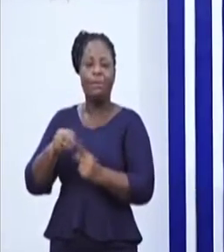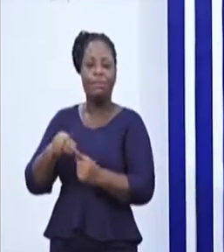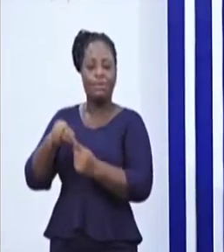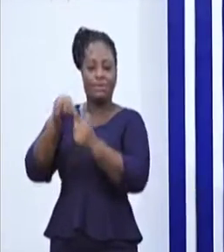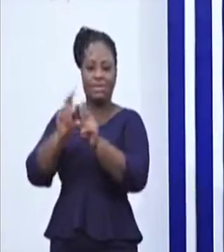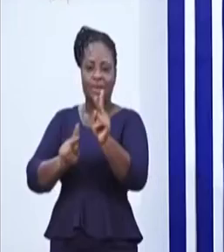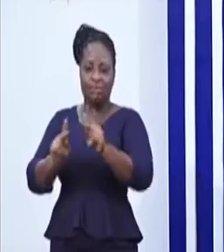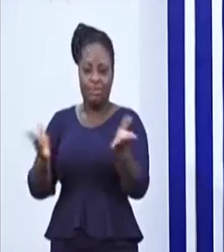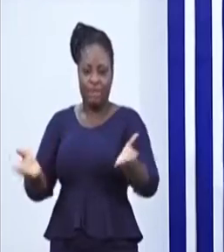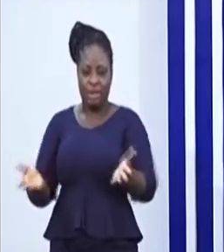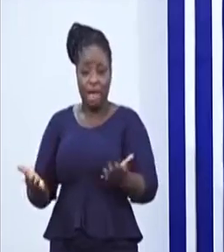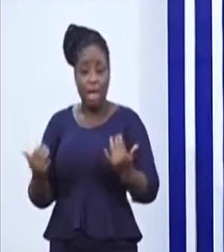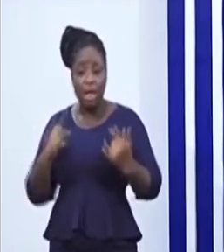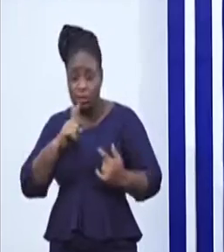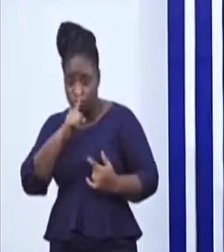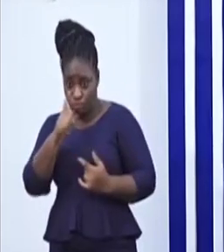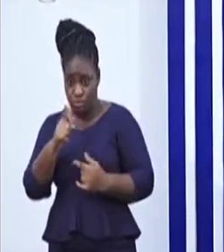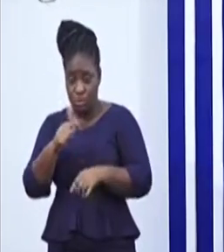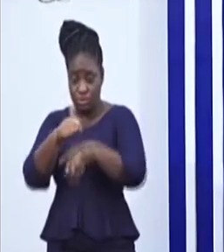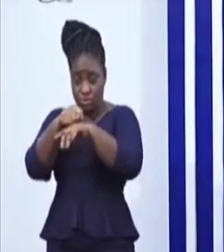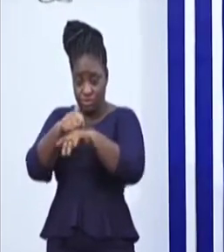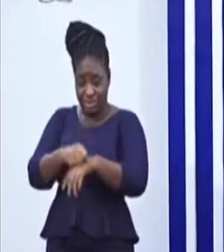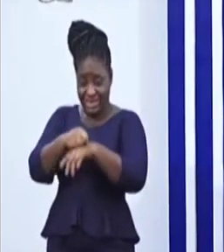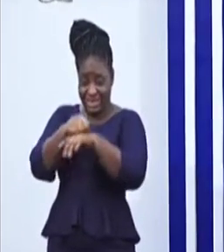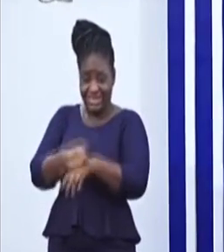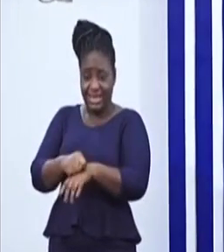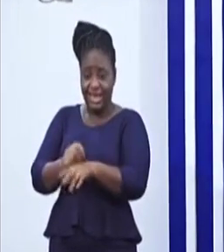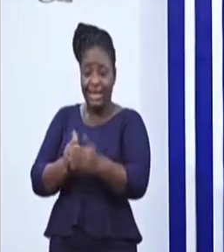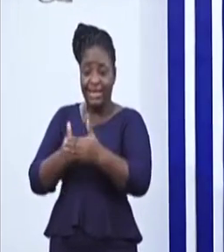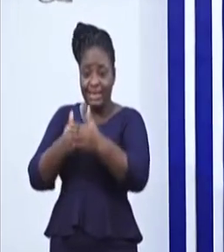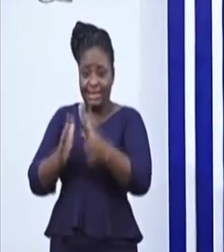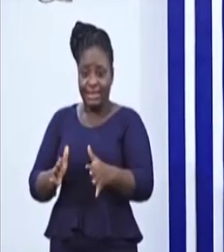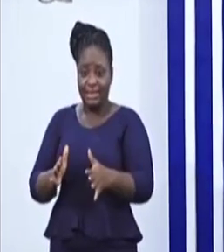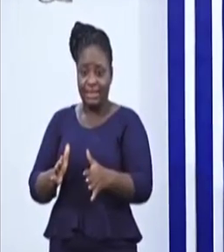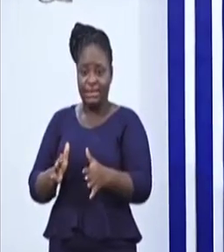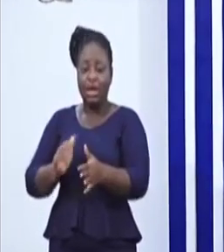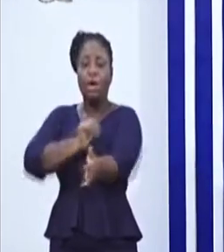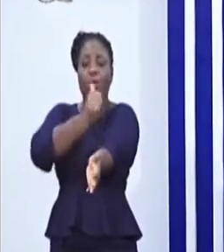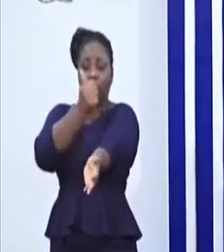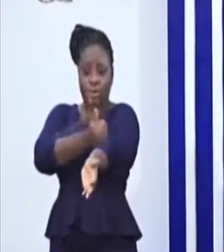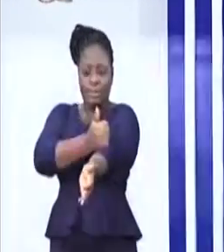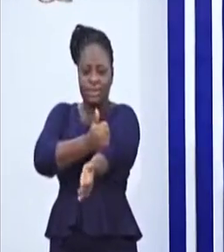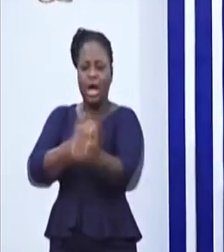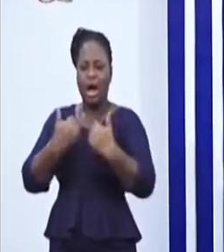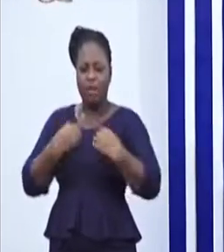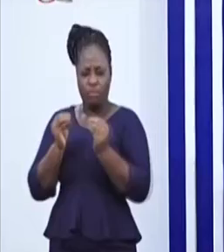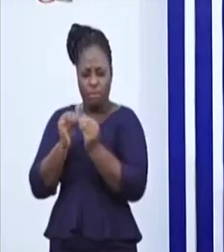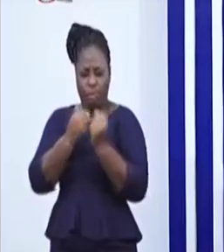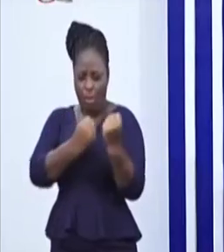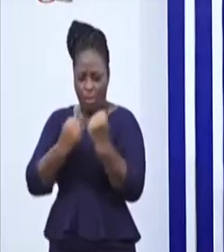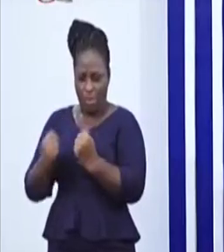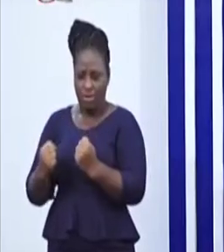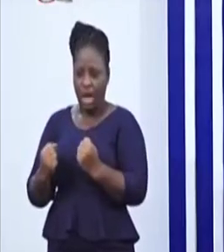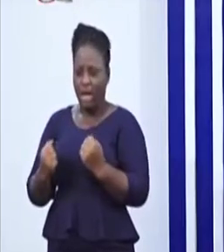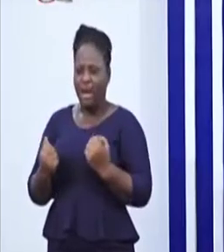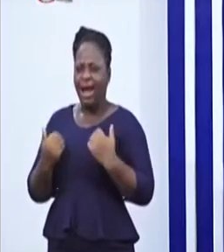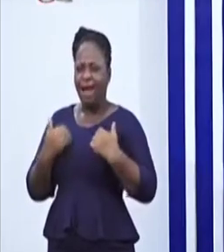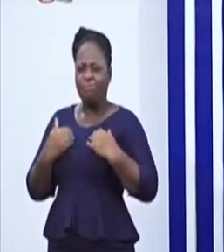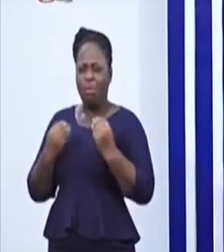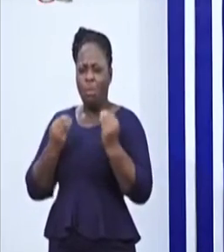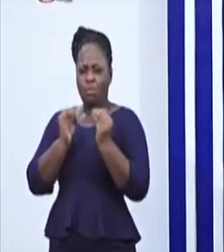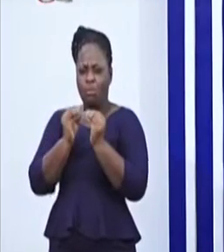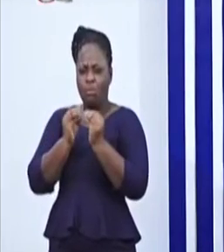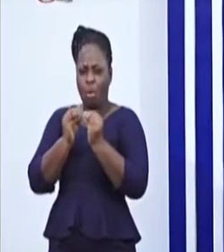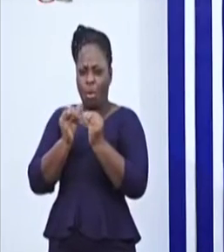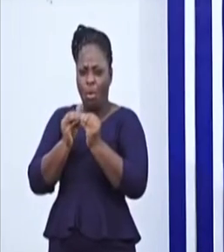Paramount chiefs are the arrowheads of traditional authority and therefore has wider reach